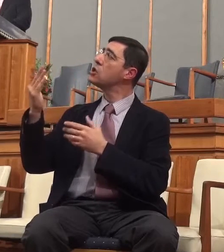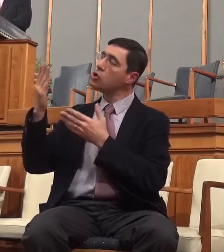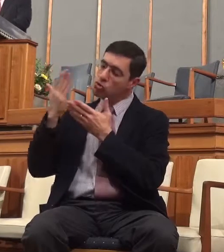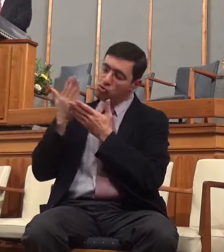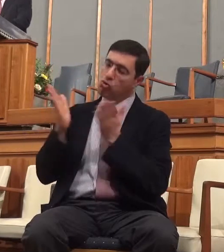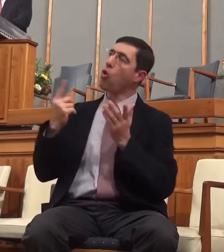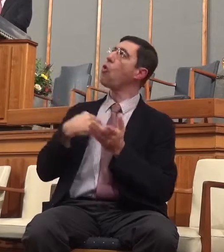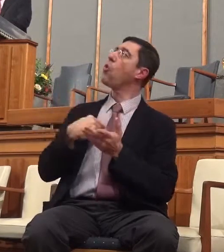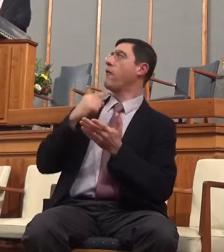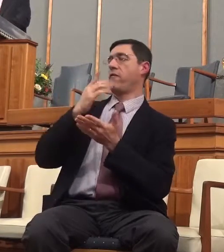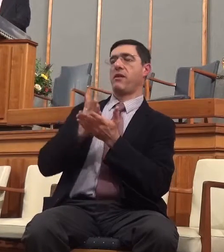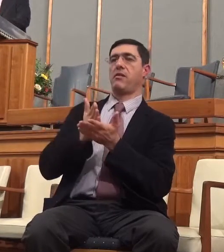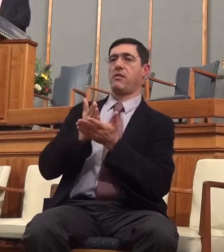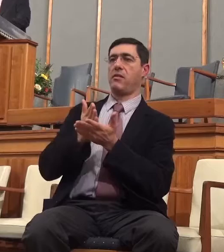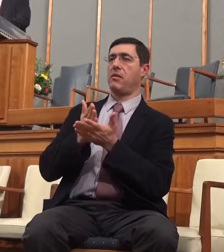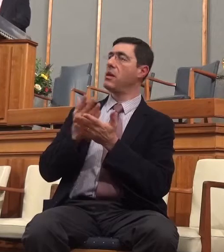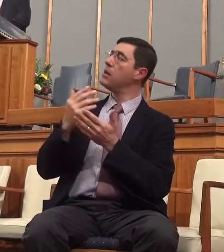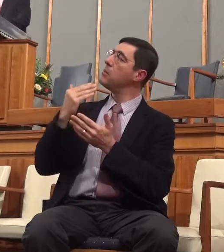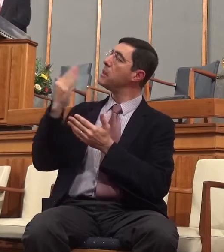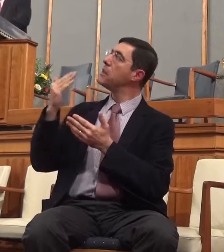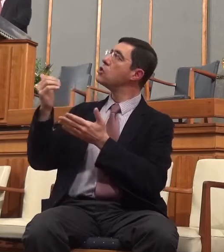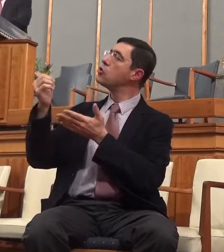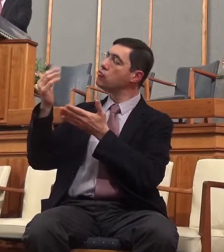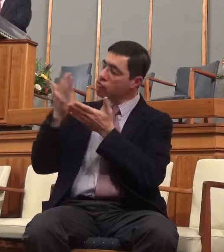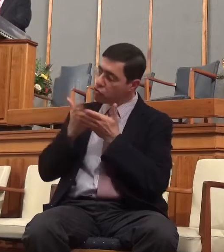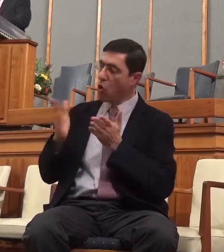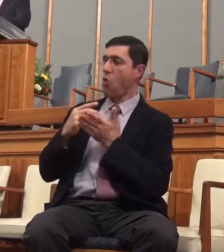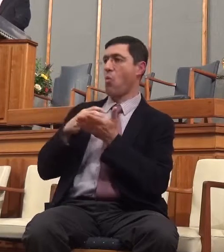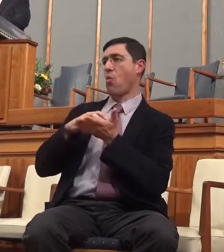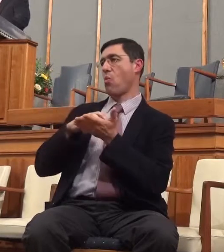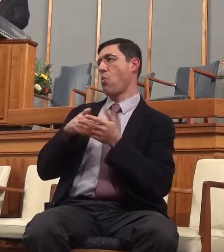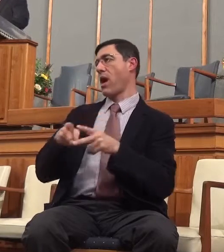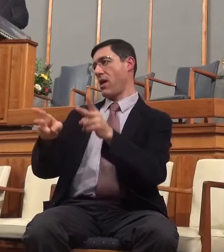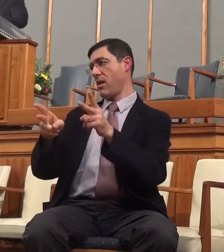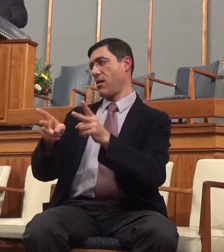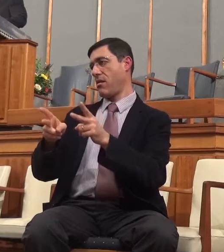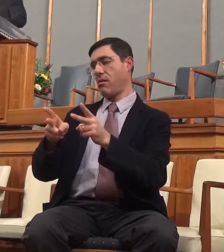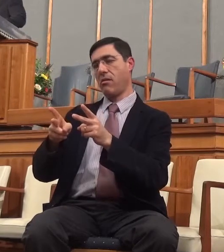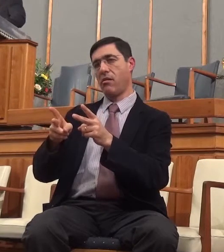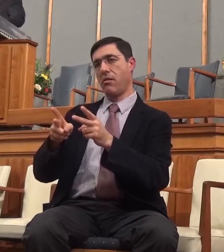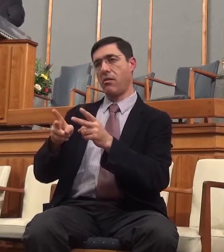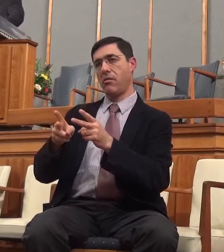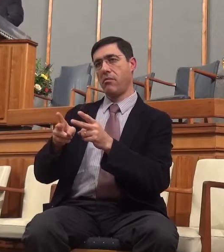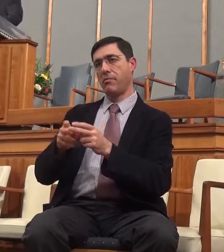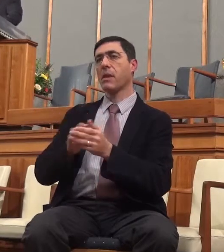way. Ask Him to work in your heart so that you understand how